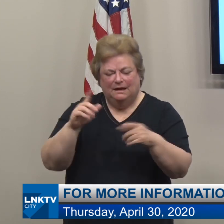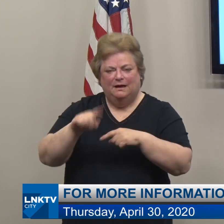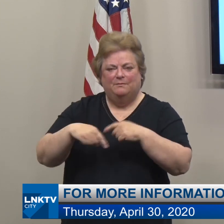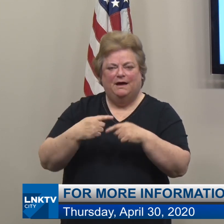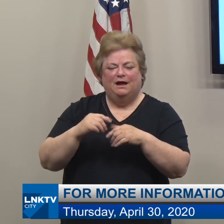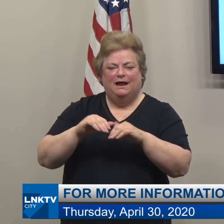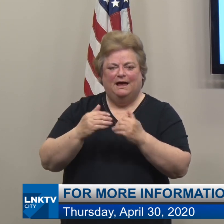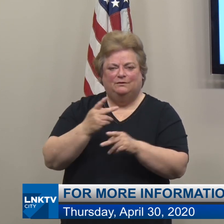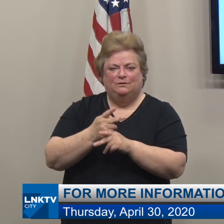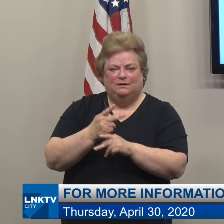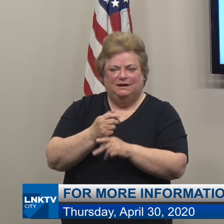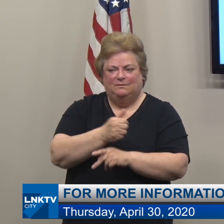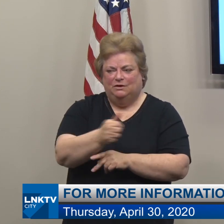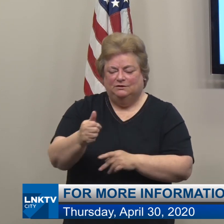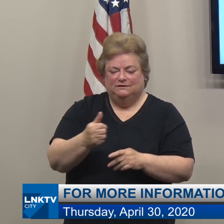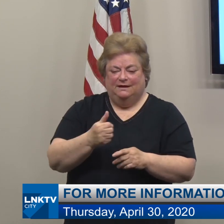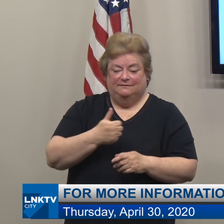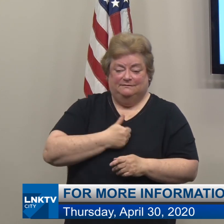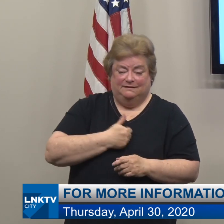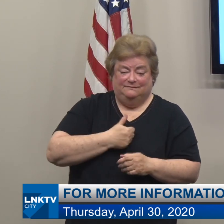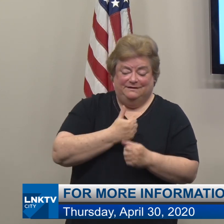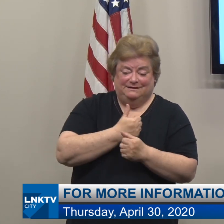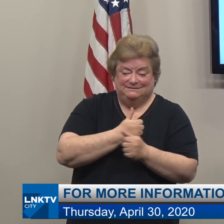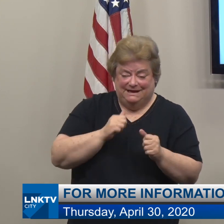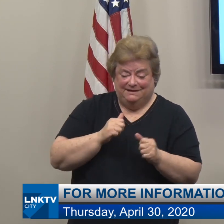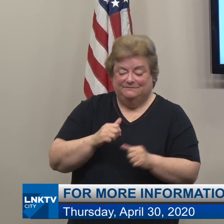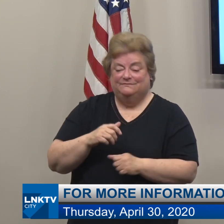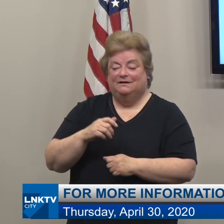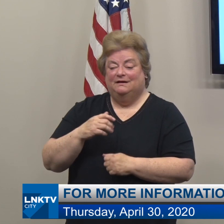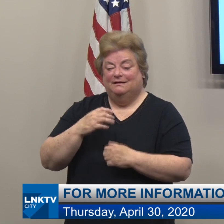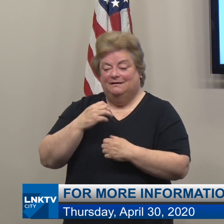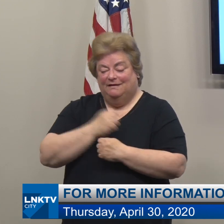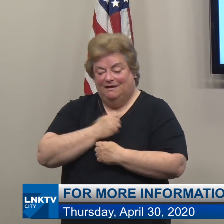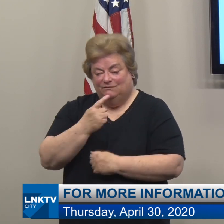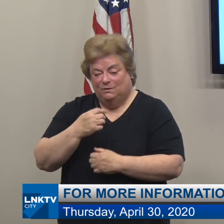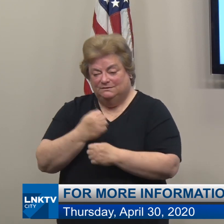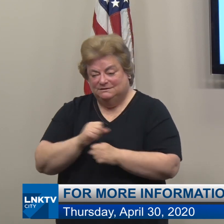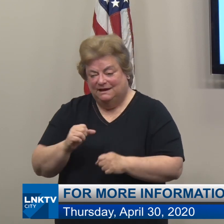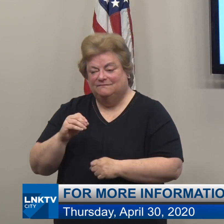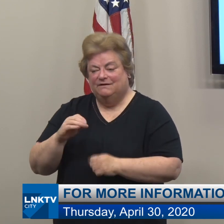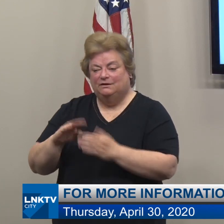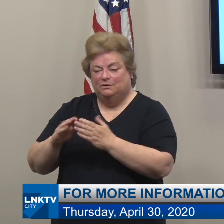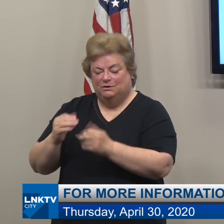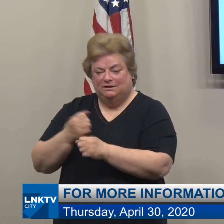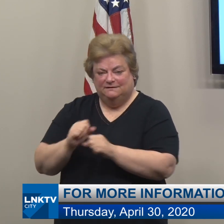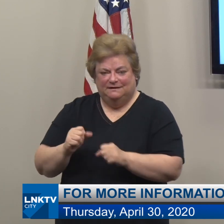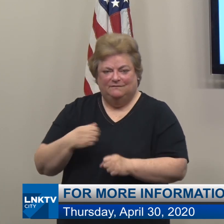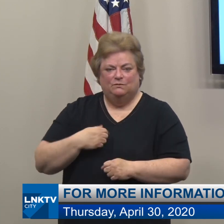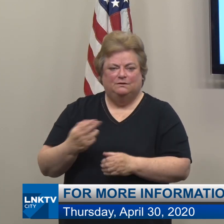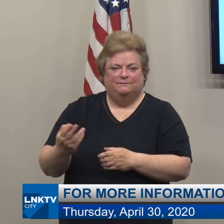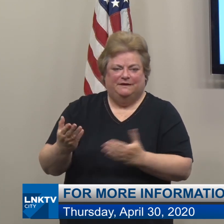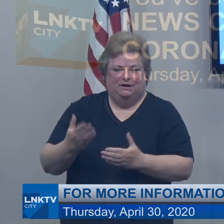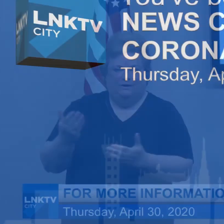yourself safe, your loved ones safe, and of course our entire community safe. We'll be back tomorrow at 3:30. Thank you.